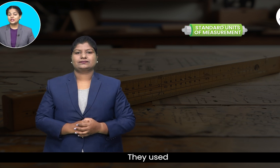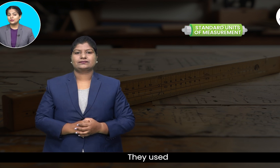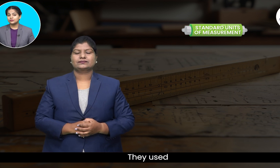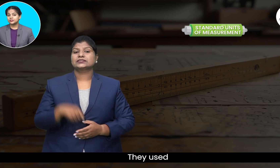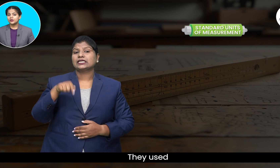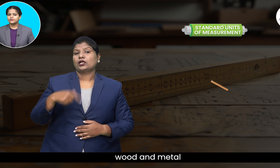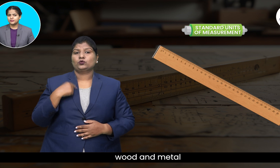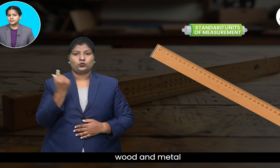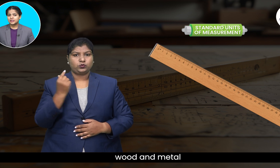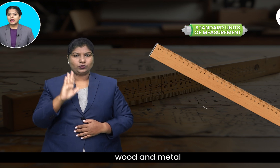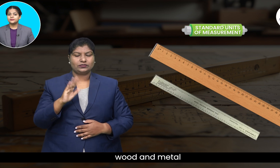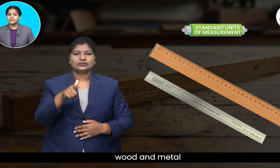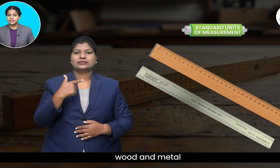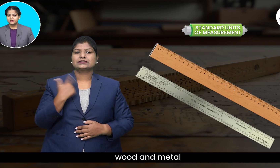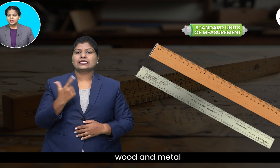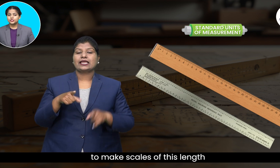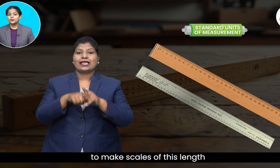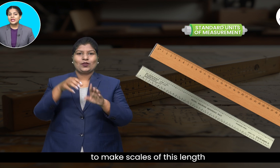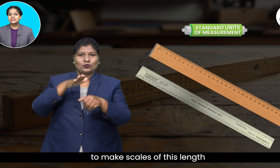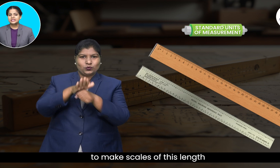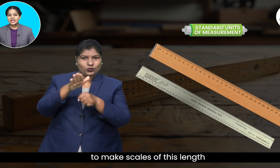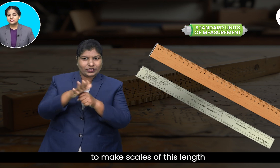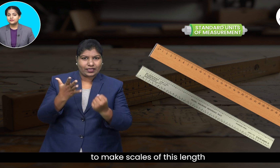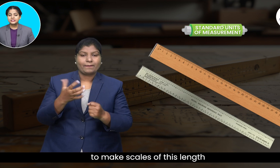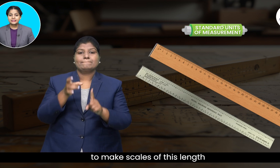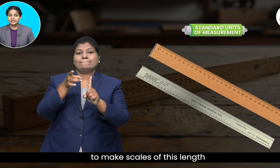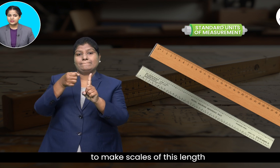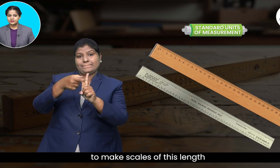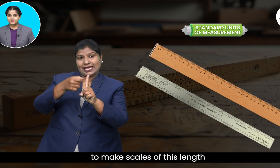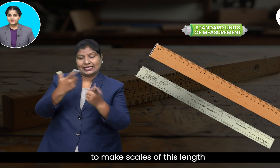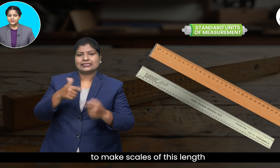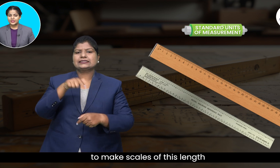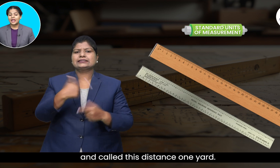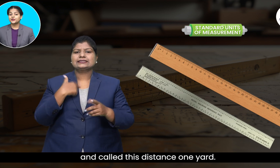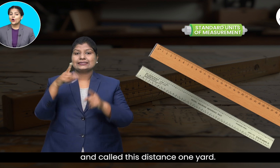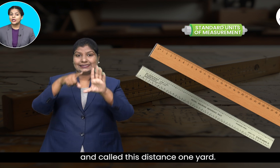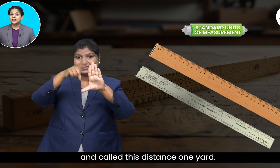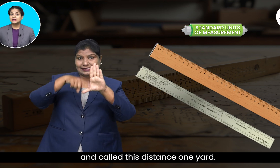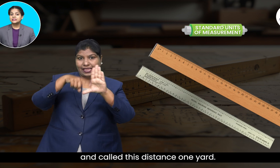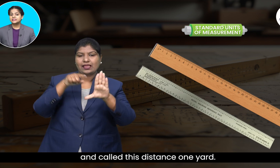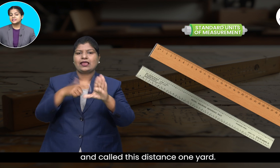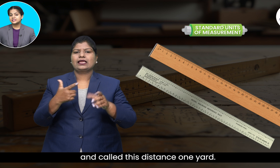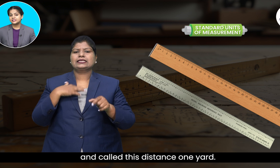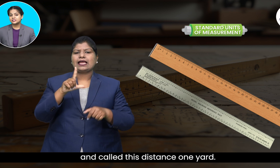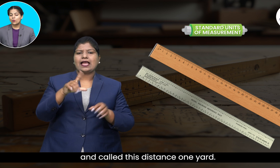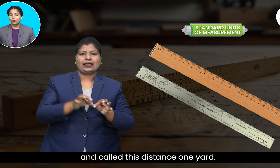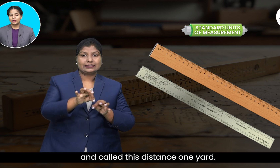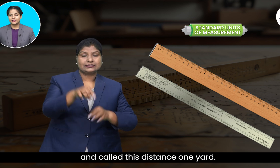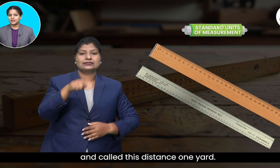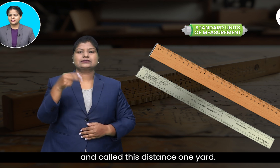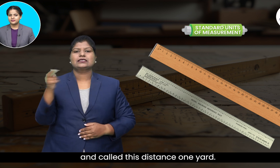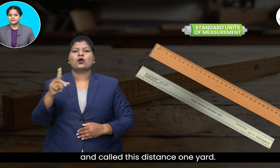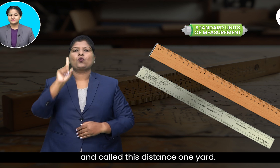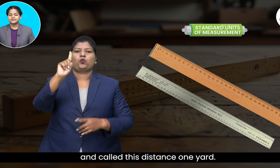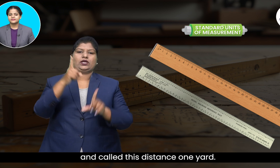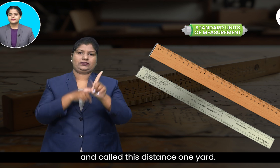They used wood and metal to make scales of this length and called this distance 1